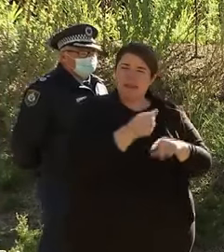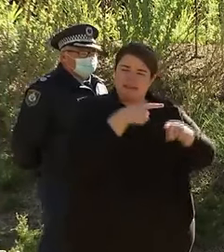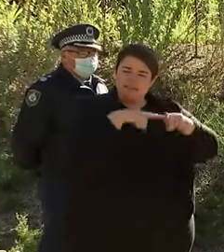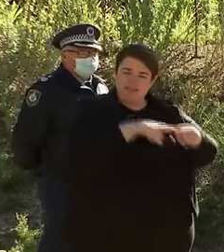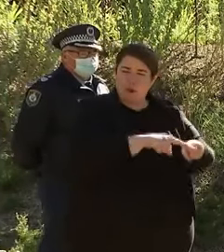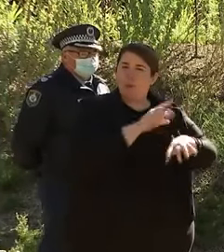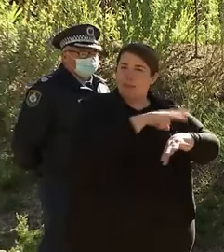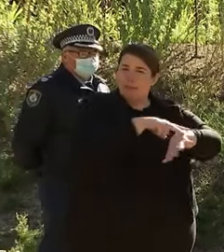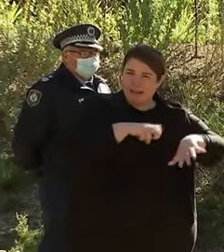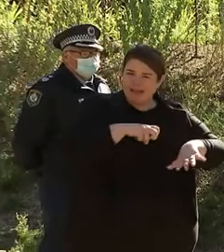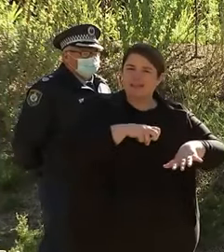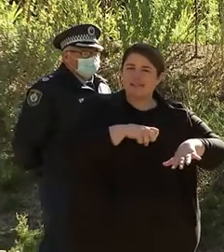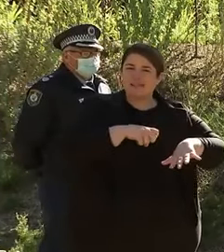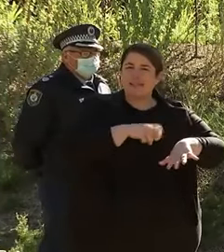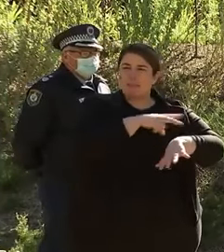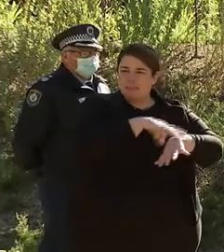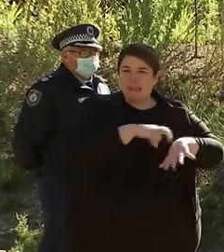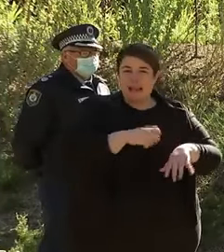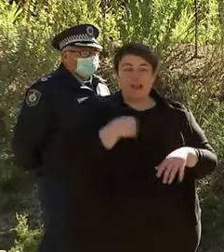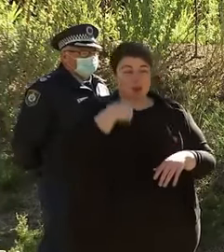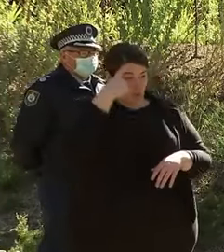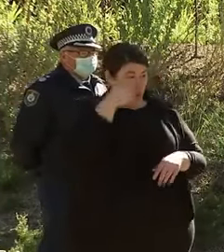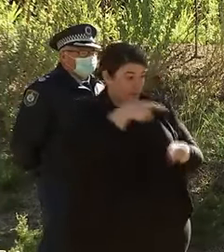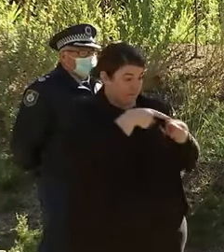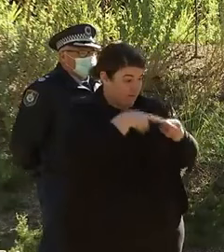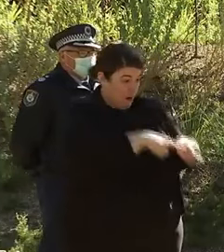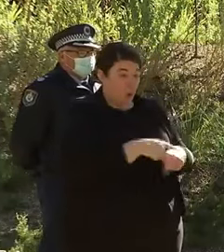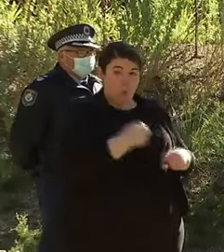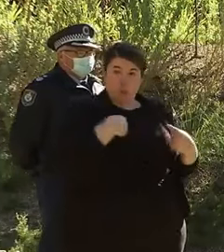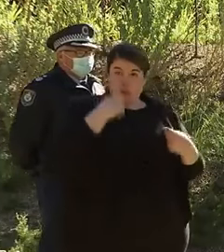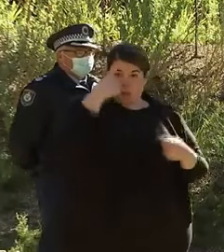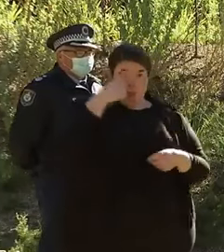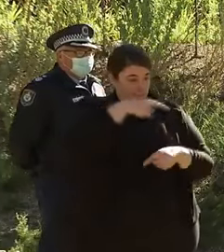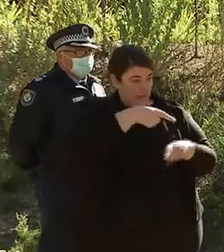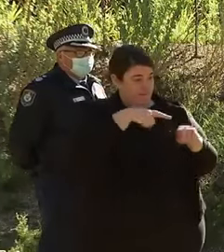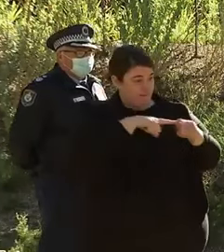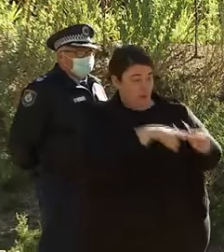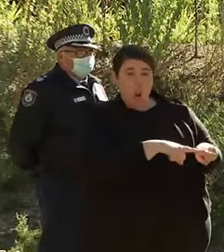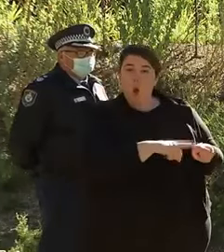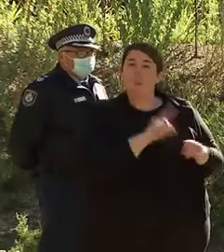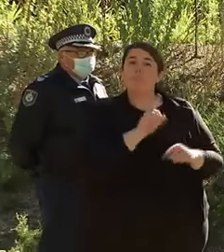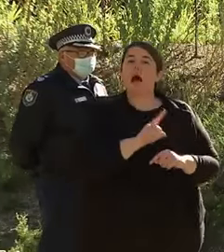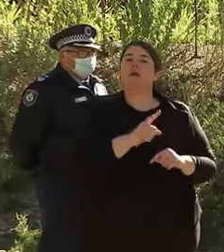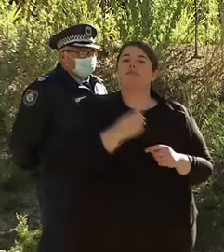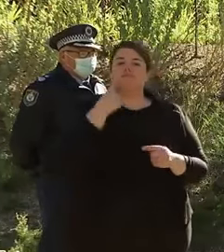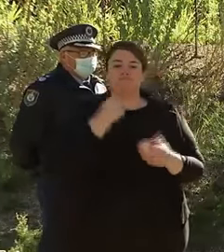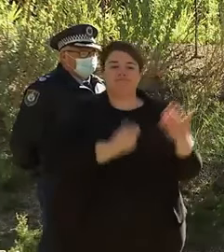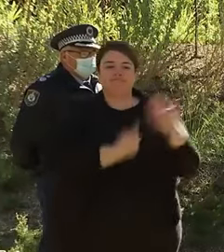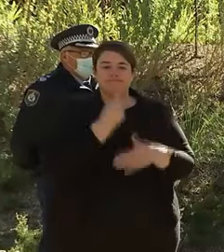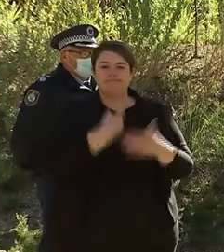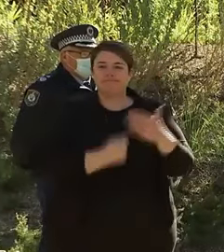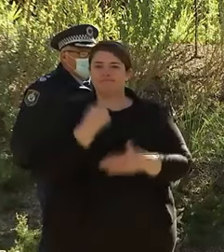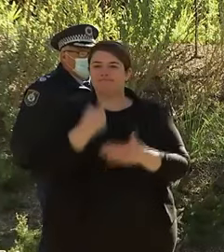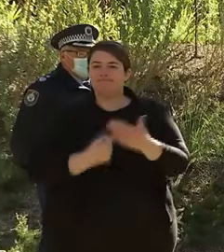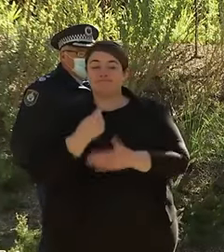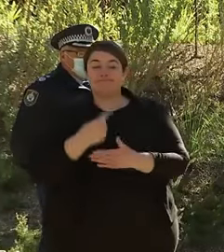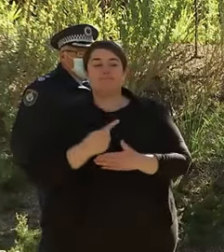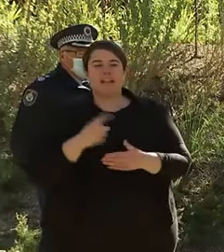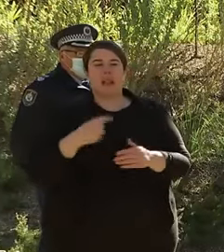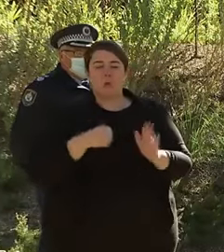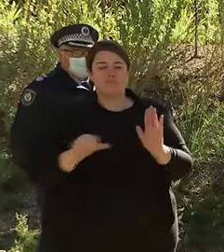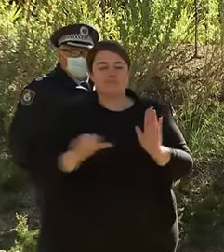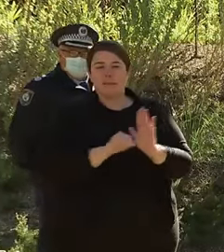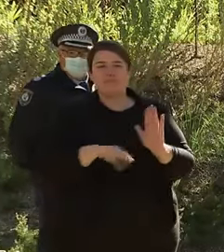the police. The police understood they were complying, we understood they were complying, but as an abundant caution, there are now those orders in